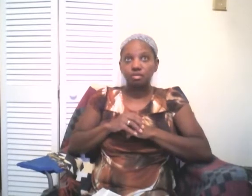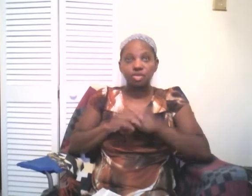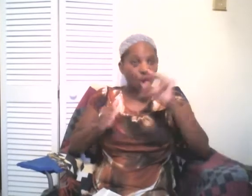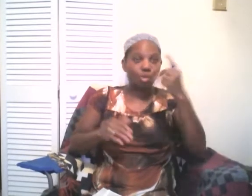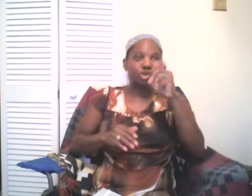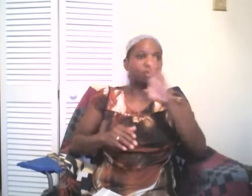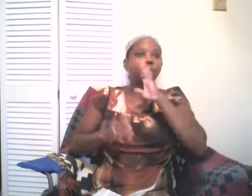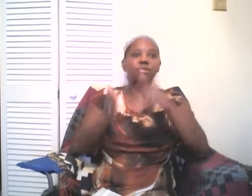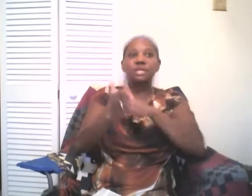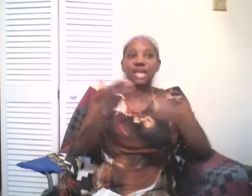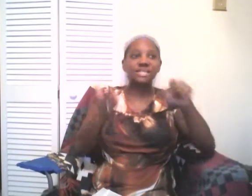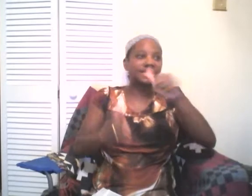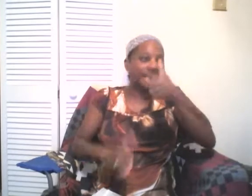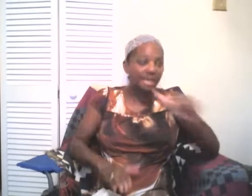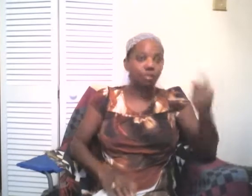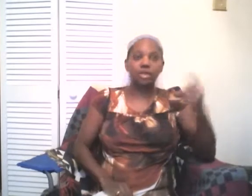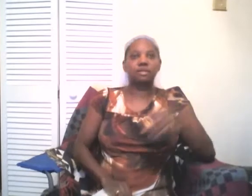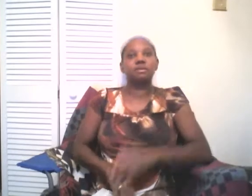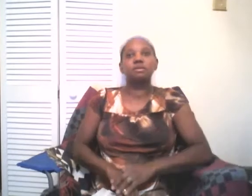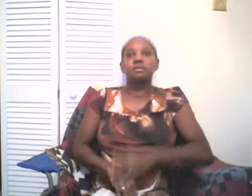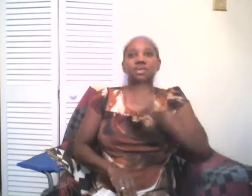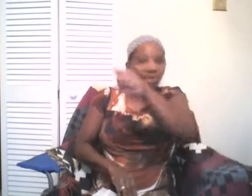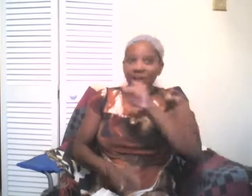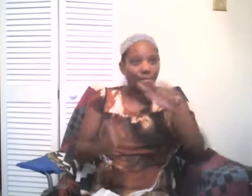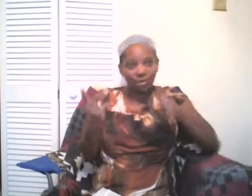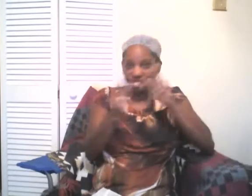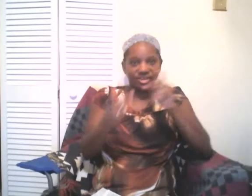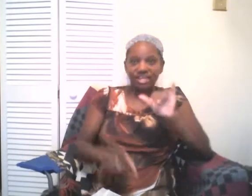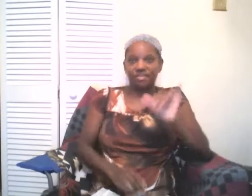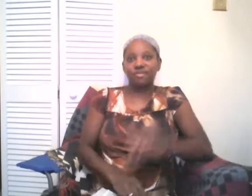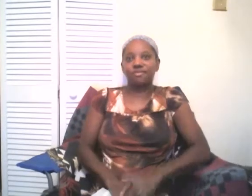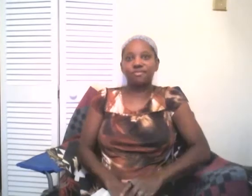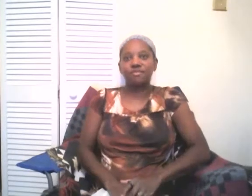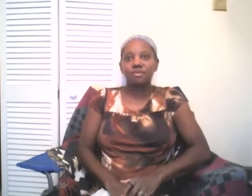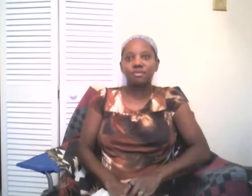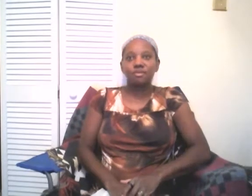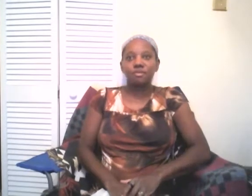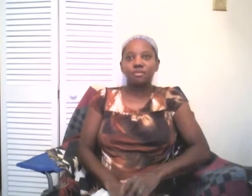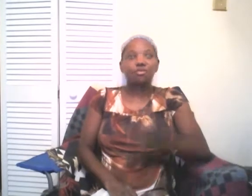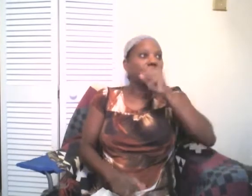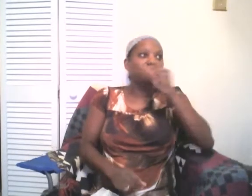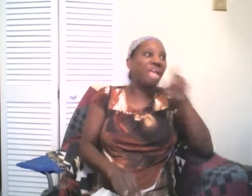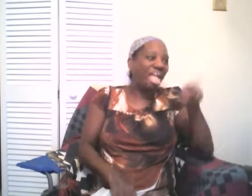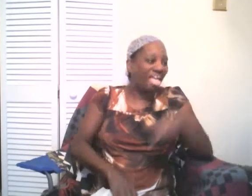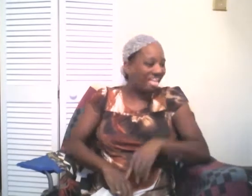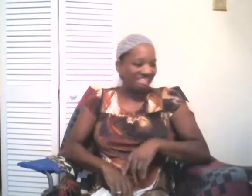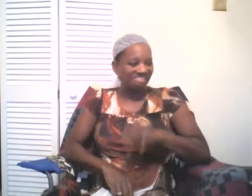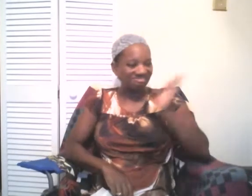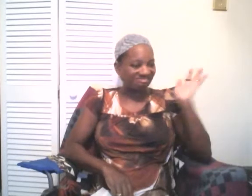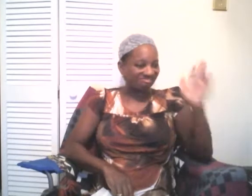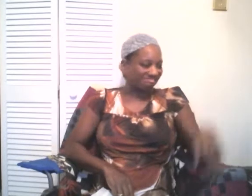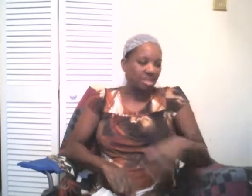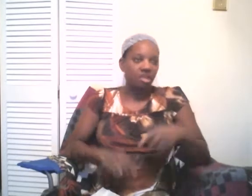No one should be criticizing anyone, but you're not perfect either. You shouldn't be